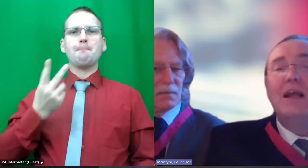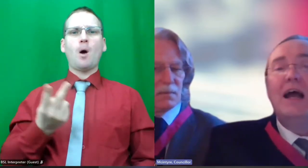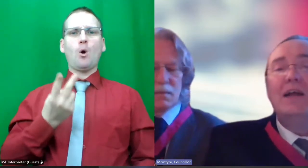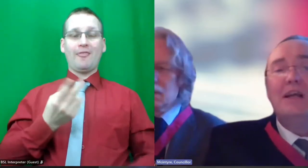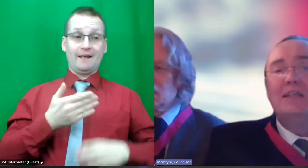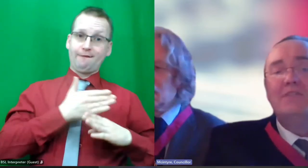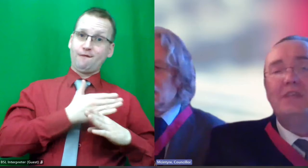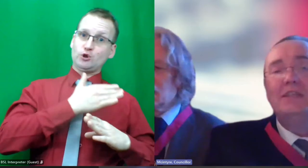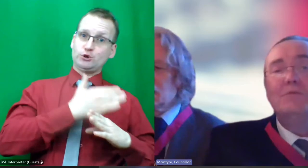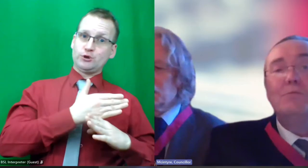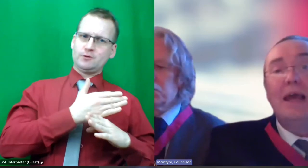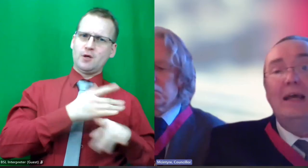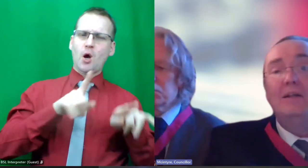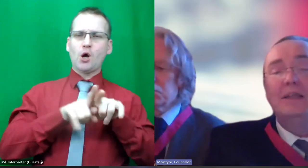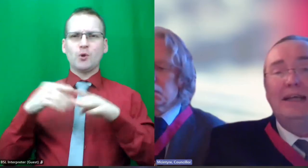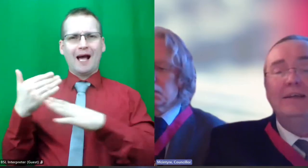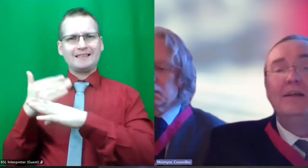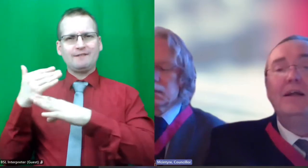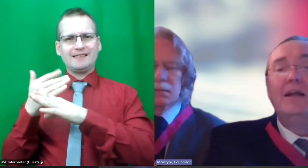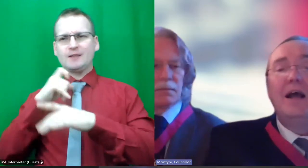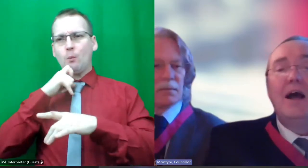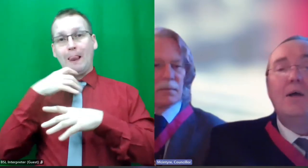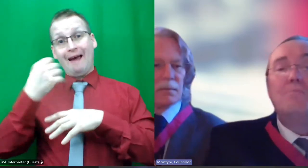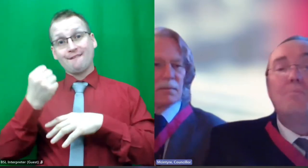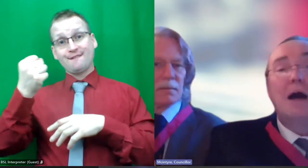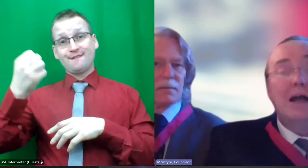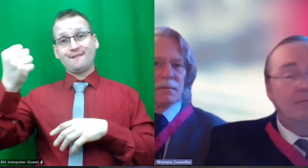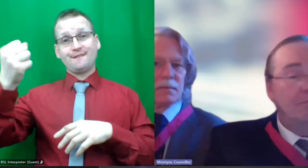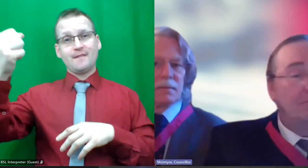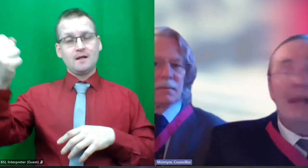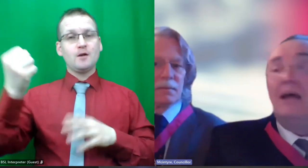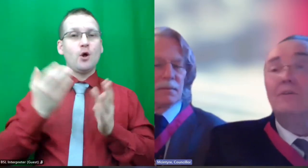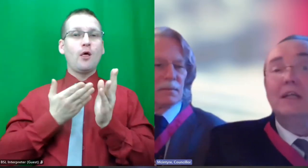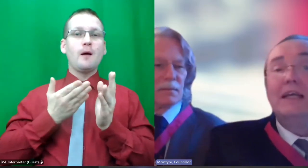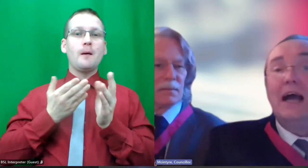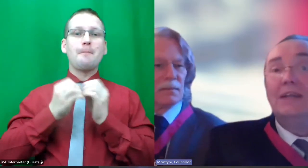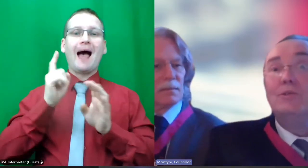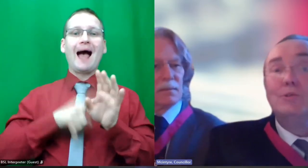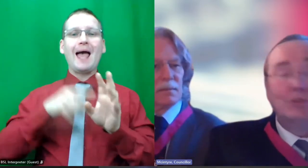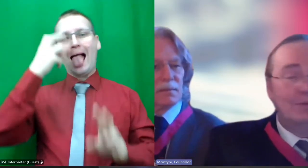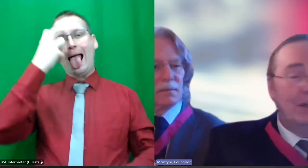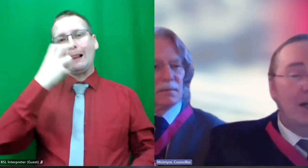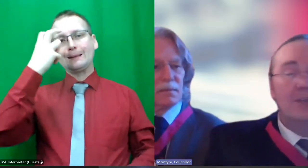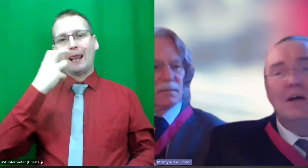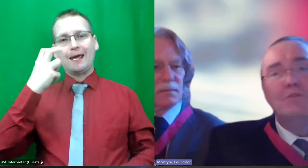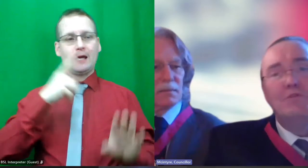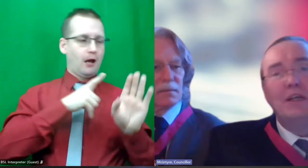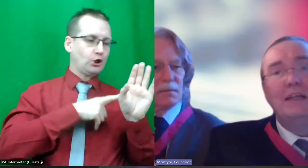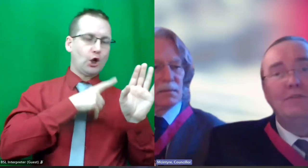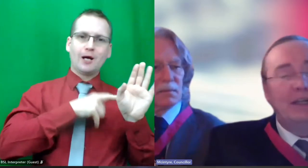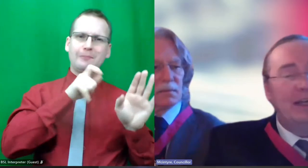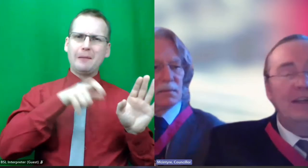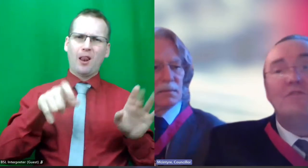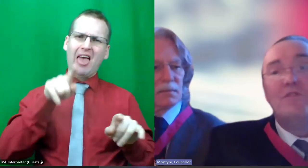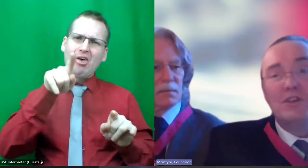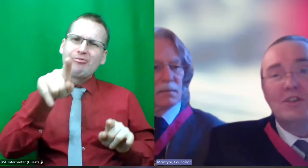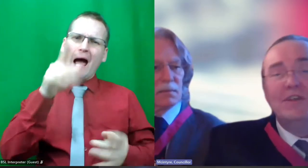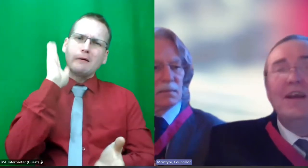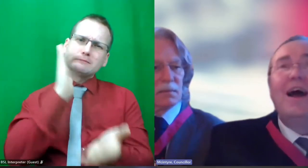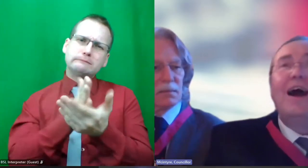function and the activities that would be held in by elderly and youth. So that was really, really